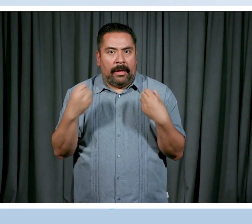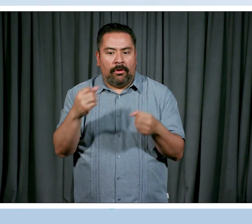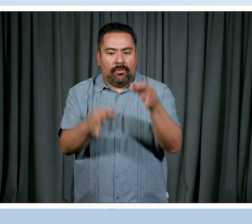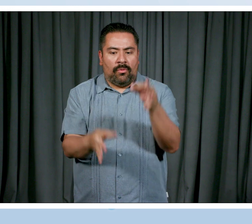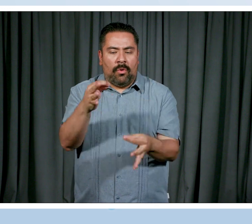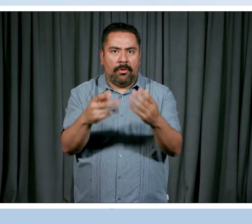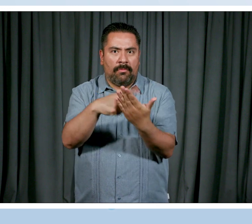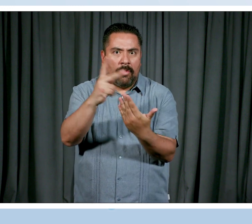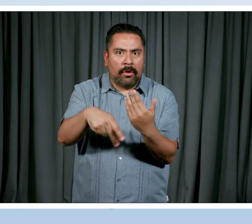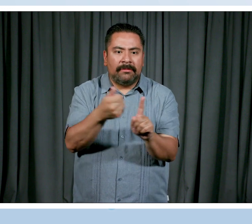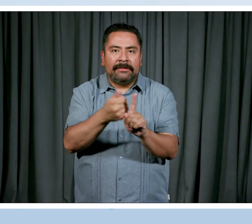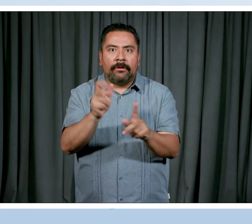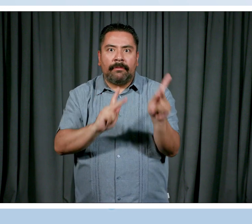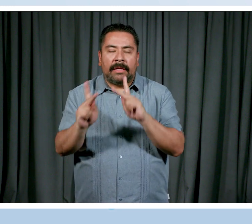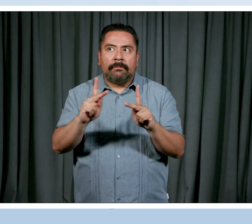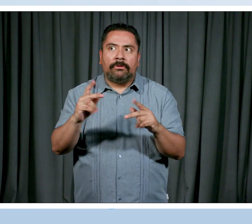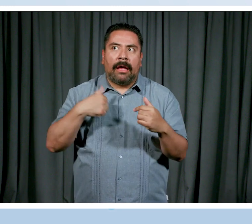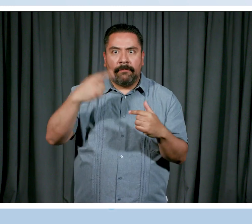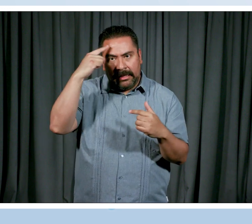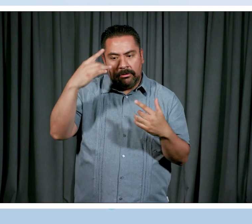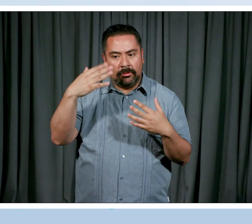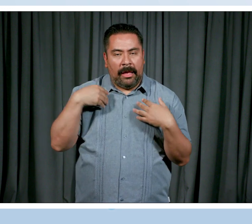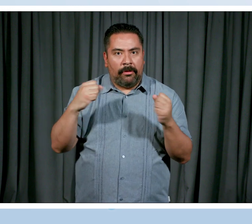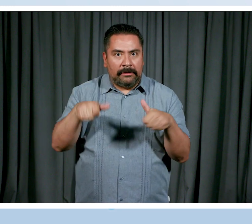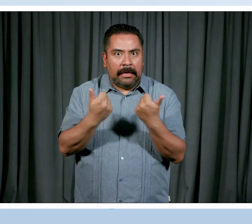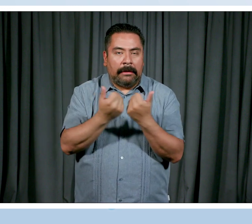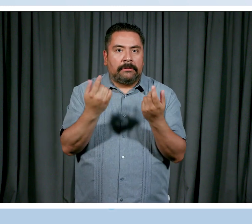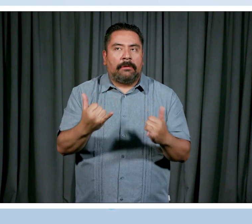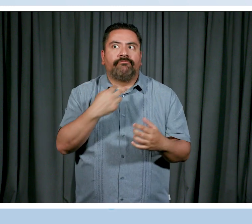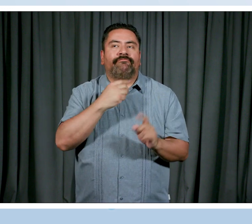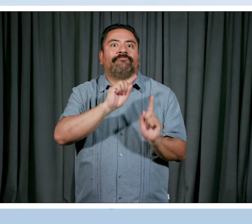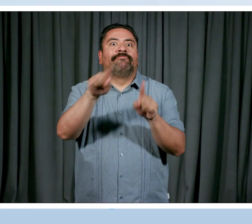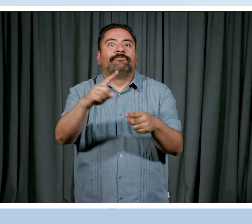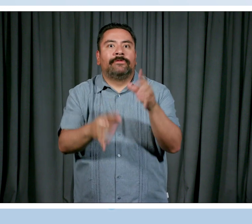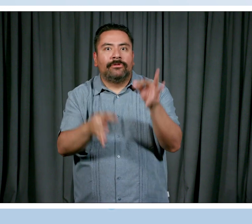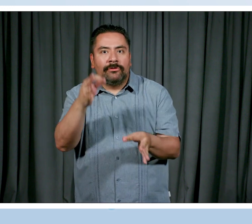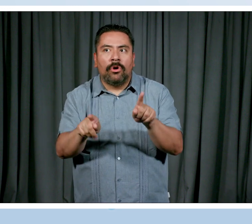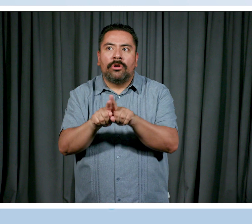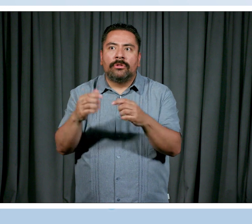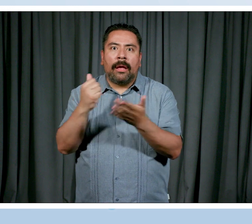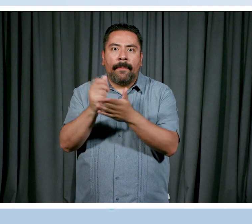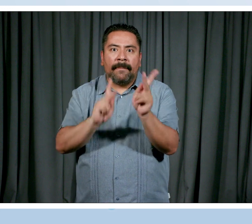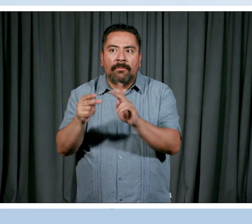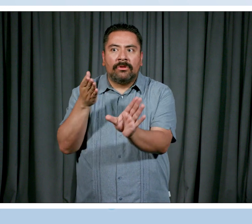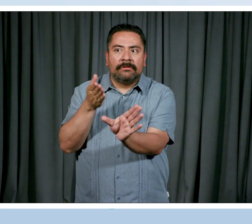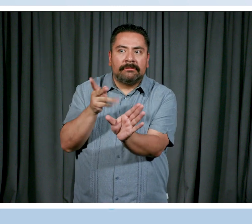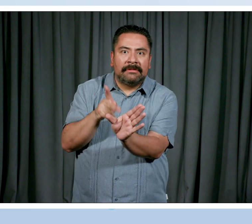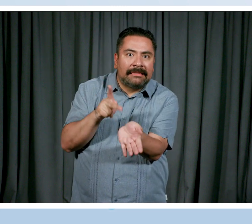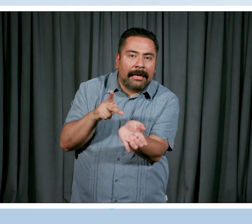had some challenges that have landed them in the criminal court system. And we also help people transition to psychiatric nursing homes or places where they felt